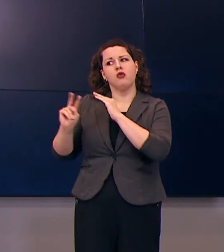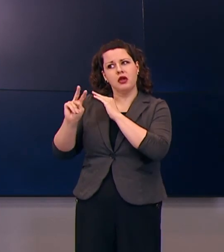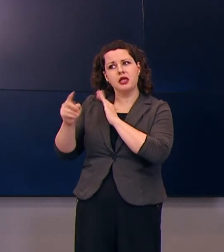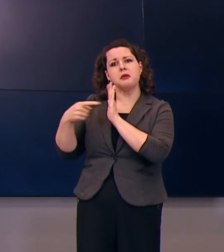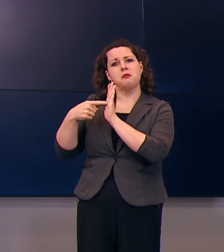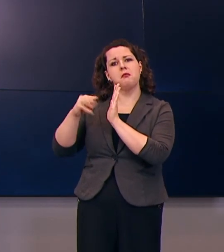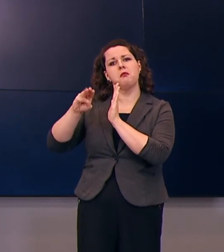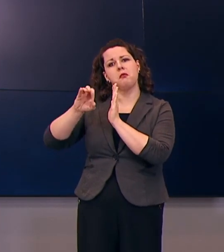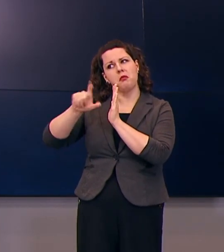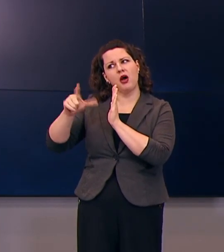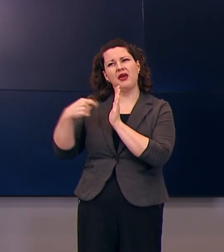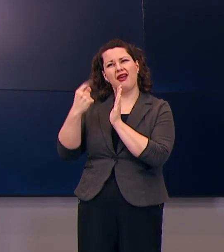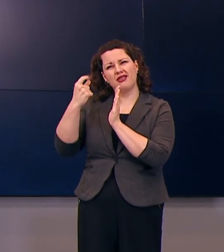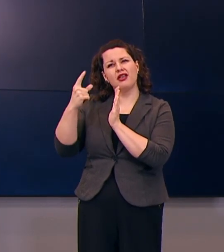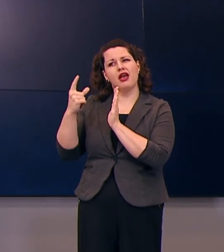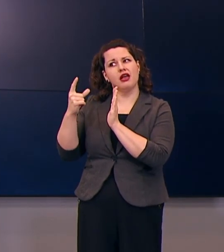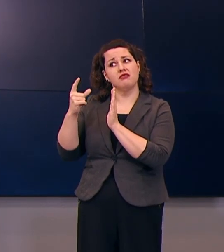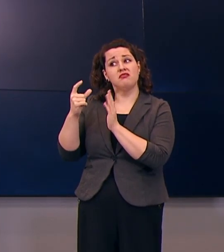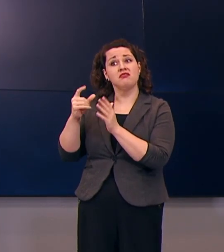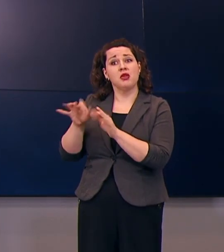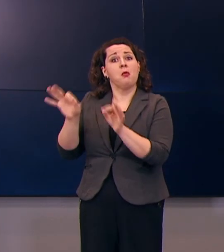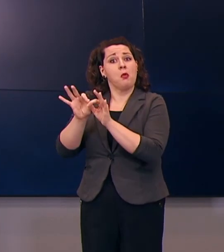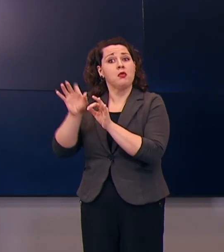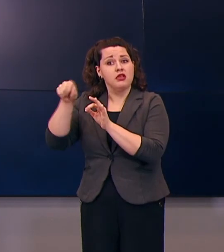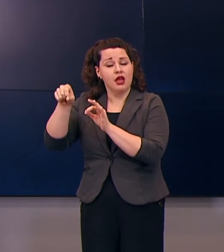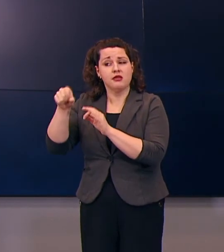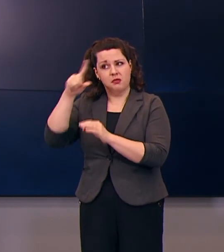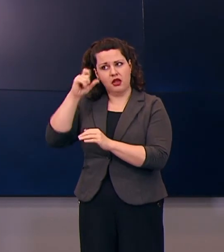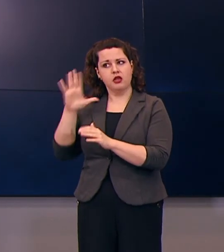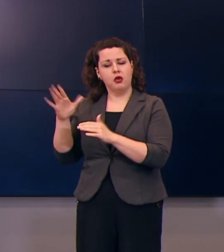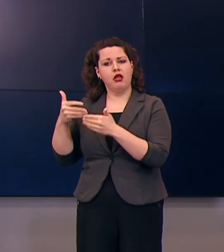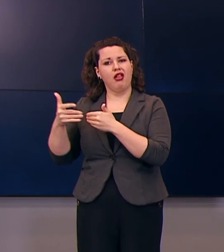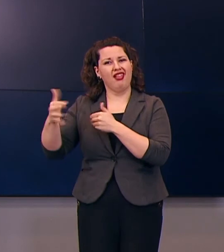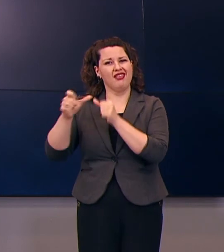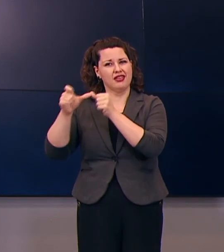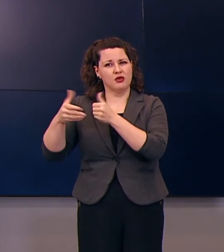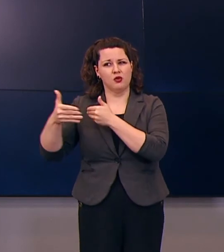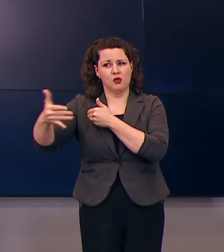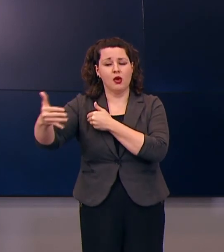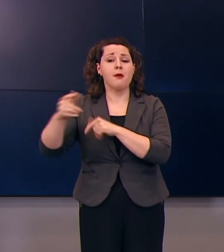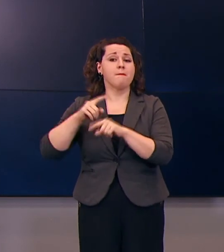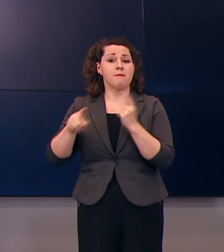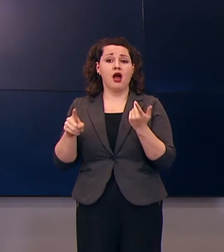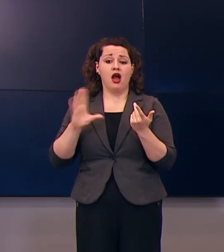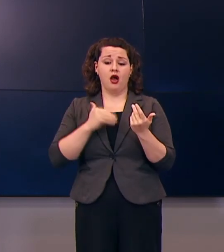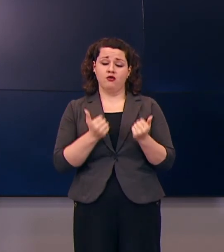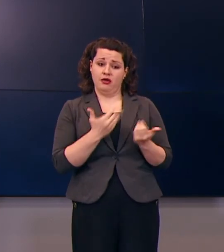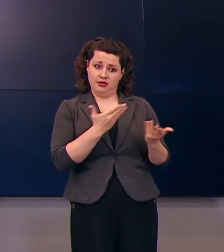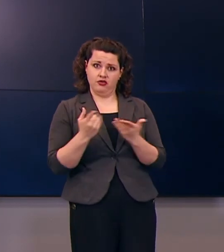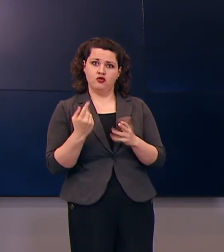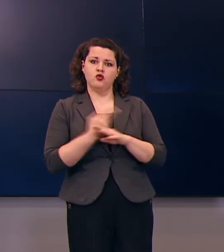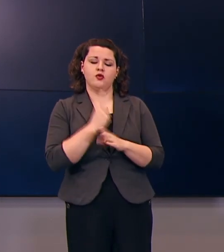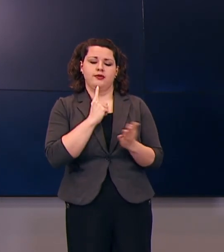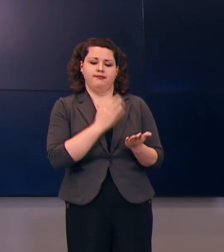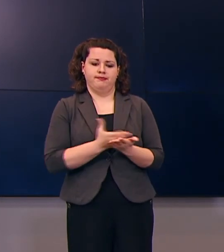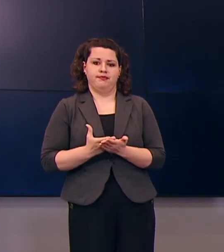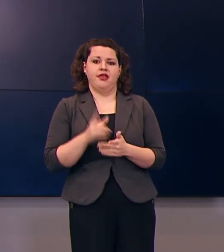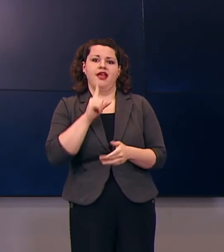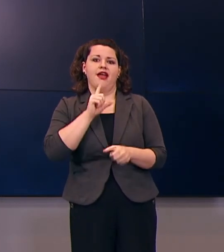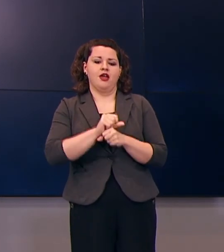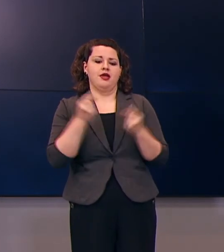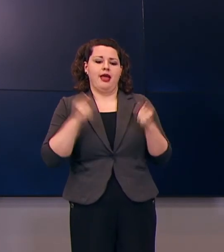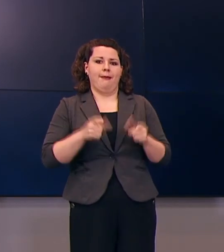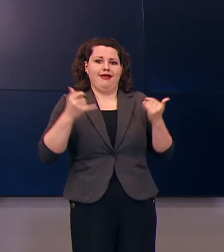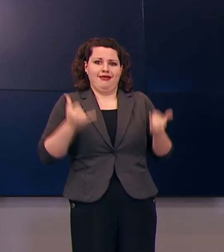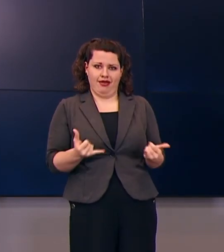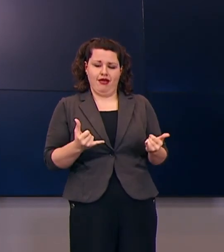that we're going to be in this for a while. Every recommendation that we've been making has been based on what is actually happening